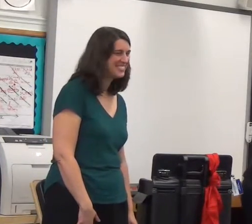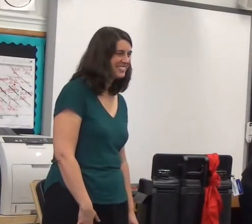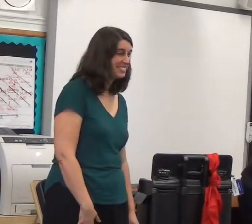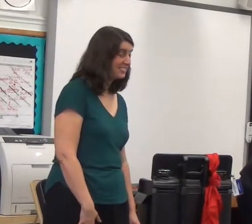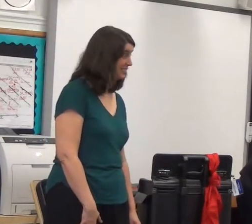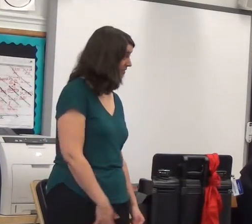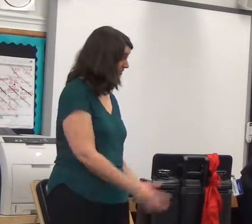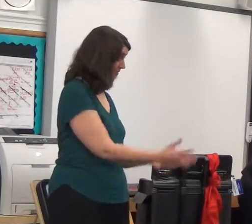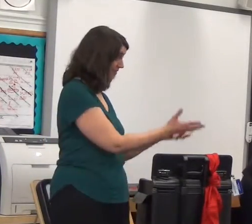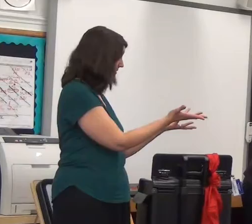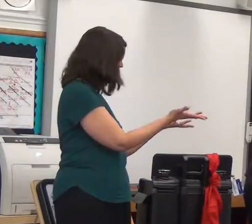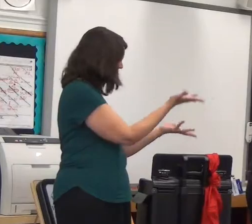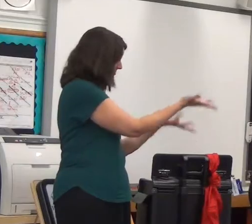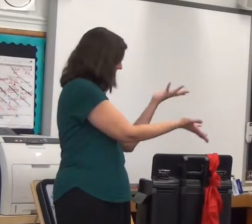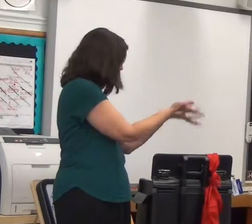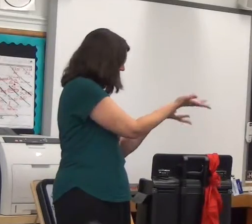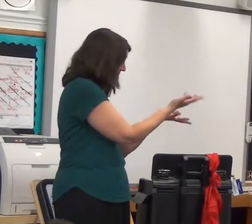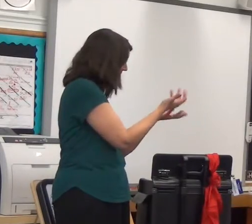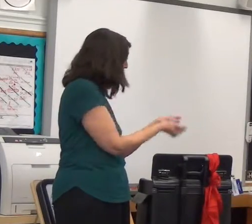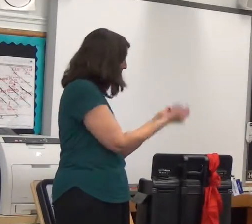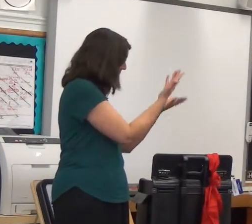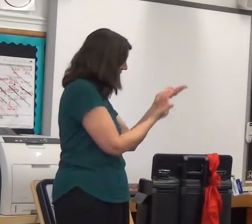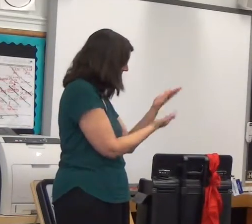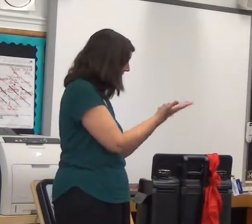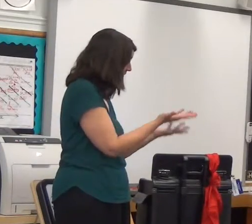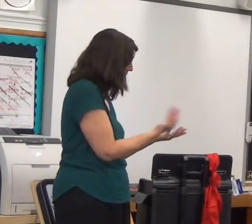You're running out of hands.